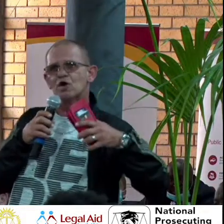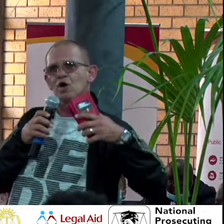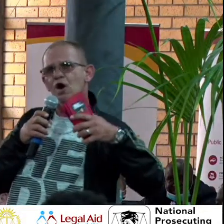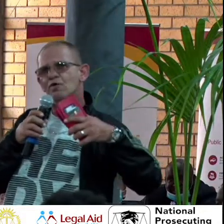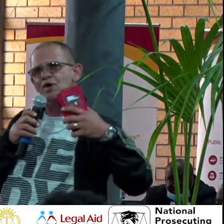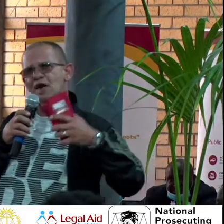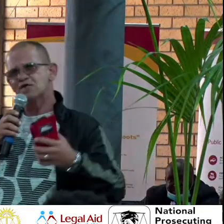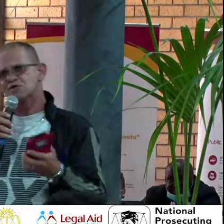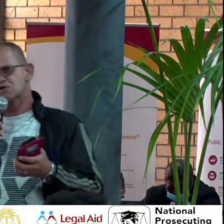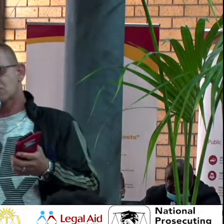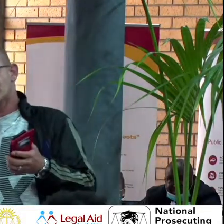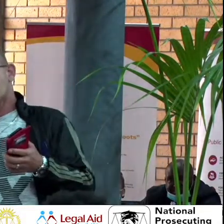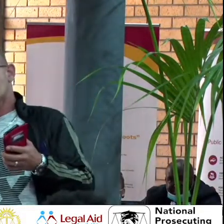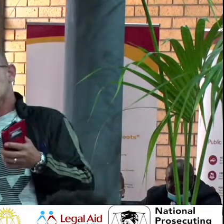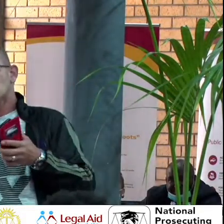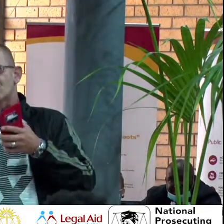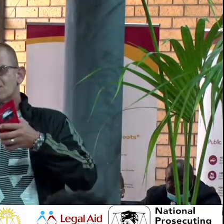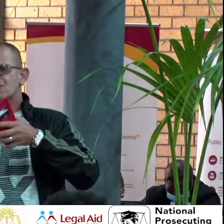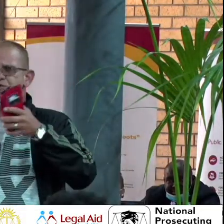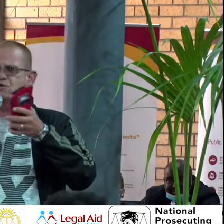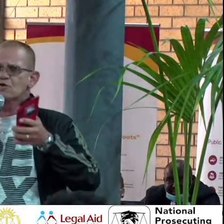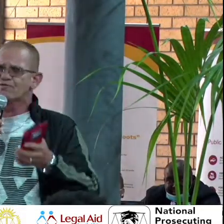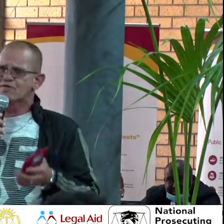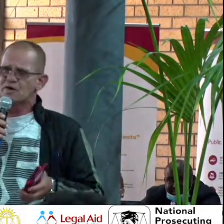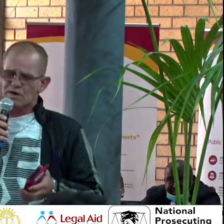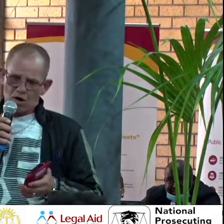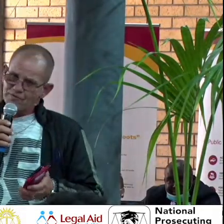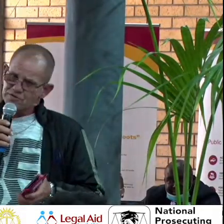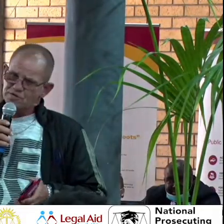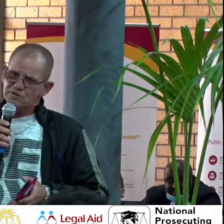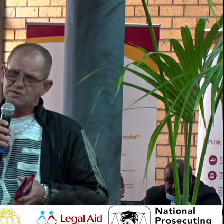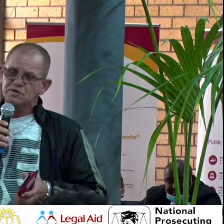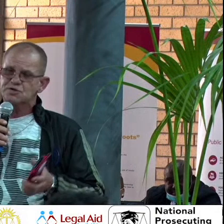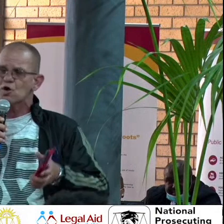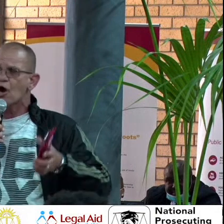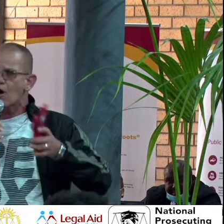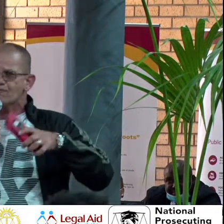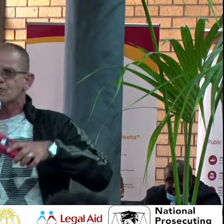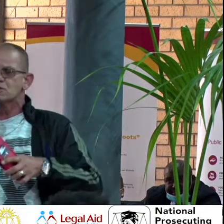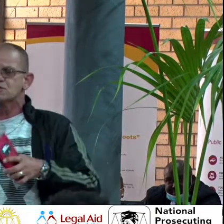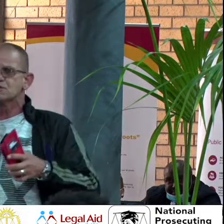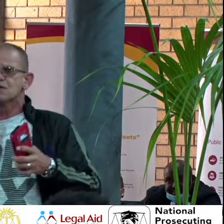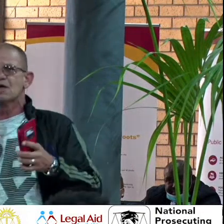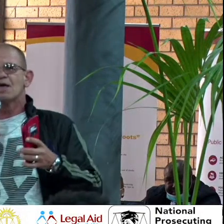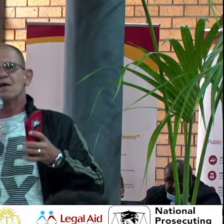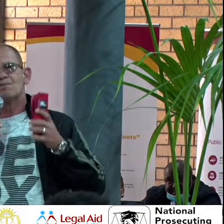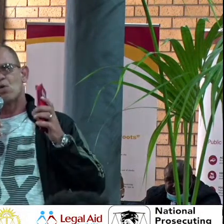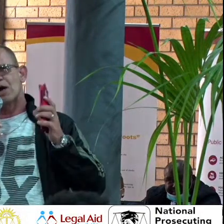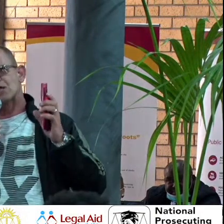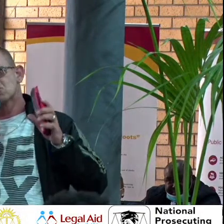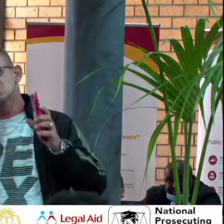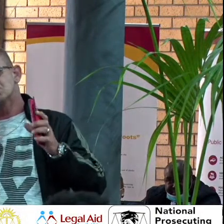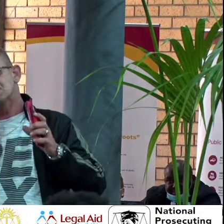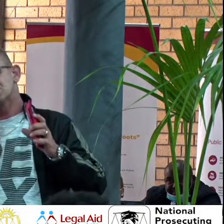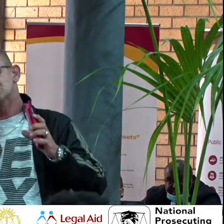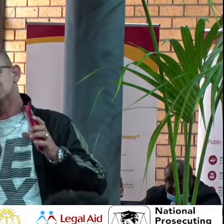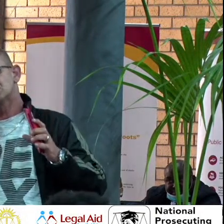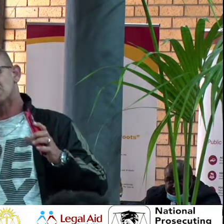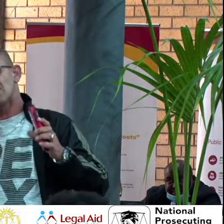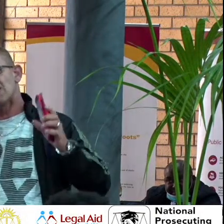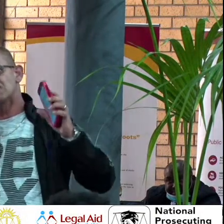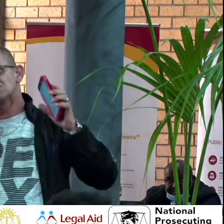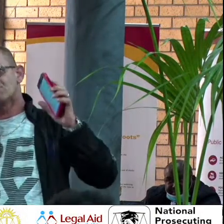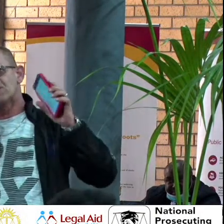I've got a long relationship with correctional officers still afterwards. But what I do see